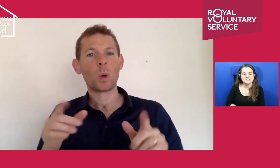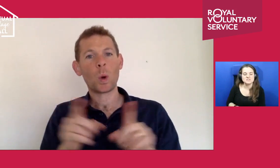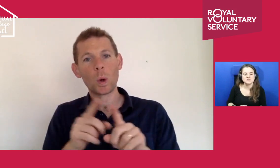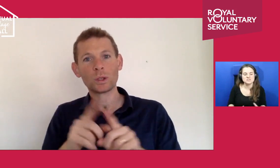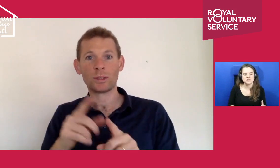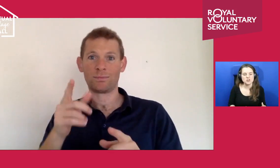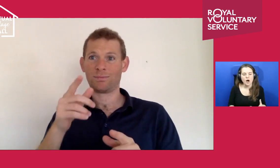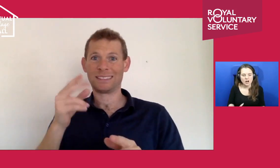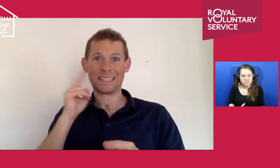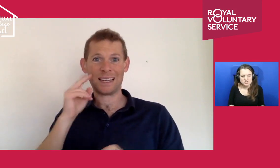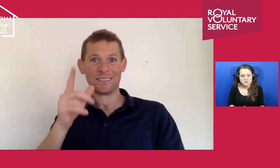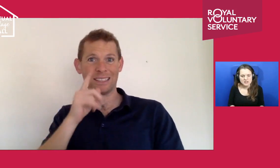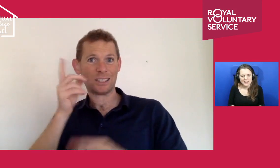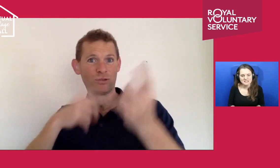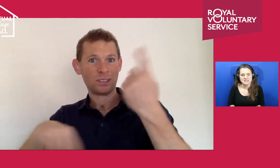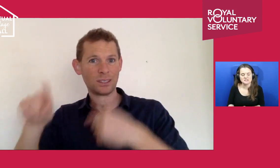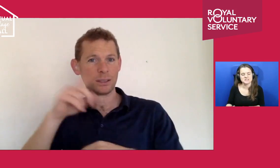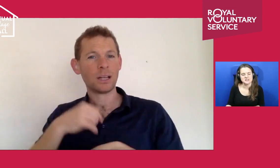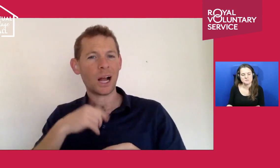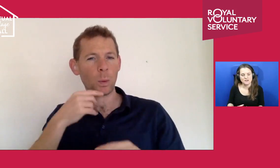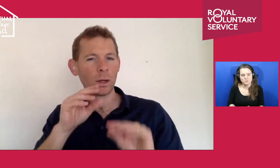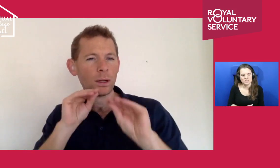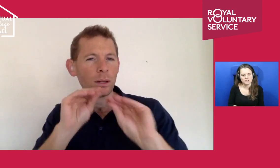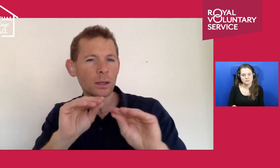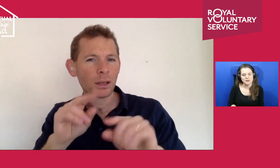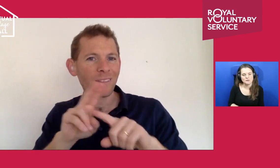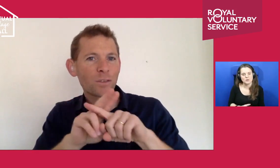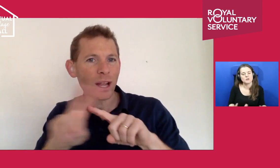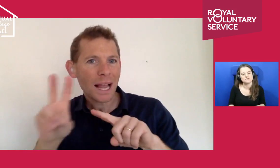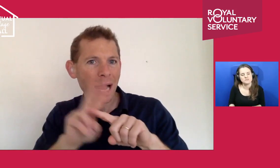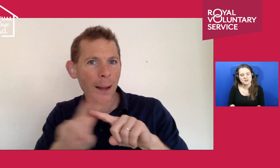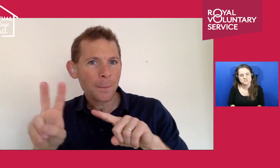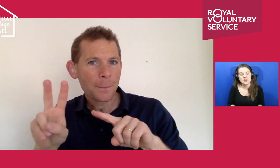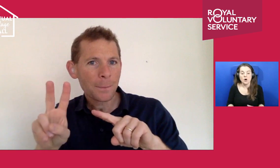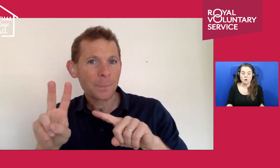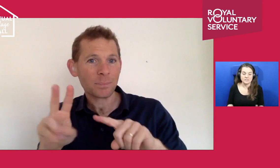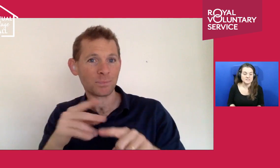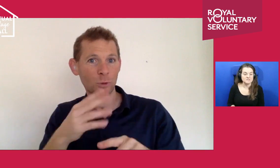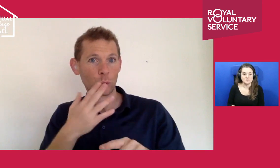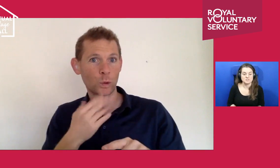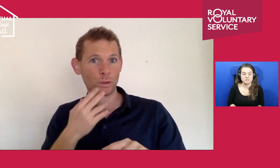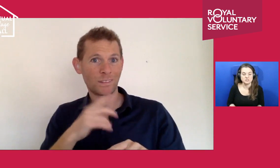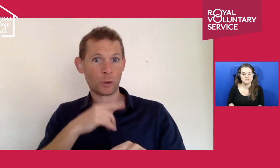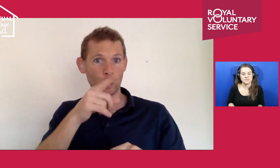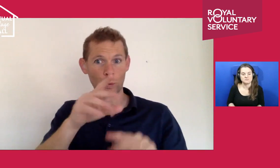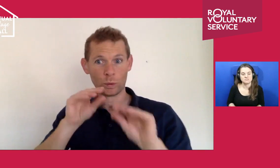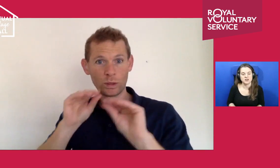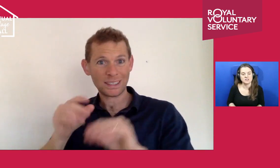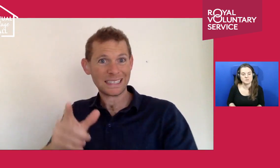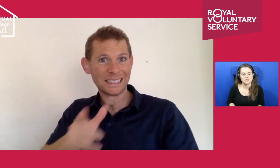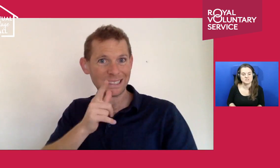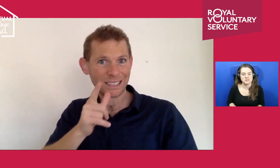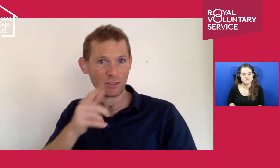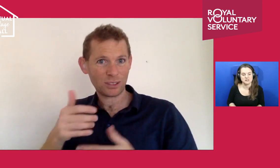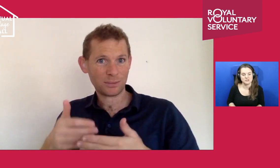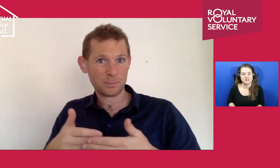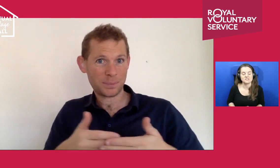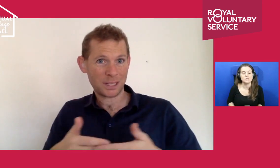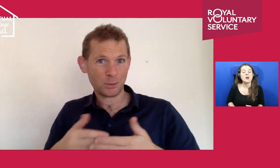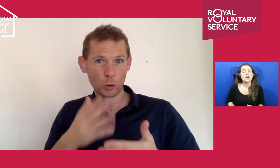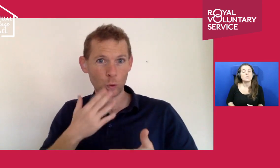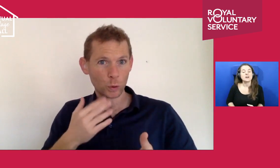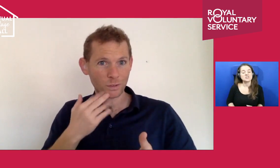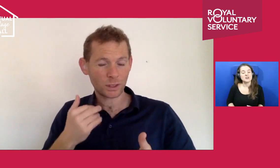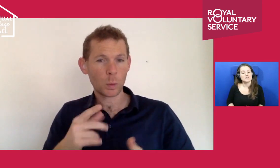overwhelming to know how to communicate either as a deaf parent with a hearing baby or in reverse, or with a deaf baby at all, regardless of whether you're deaf or hearing.